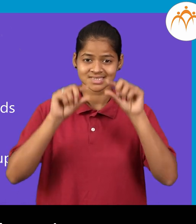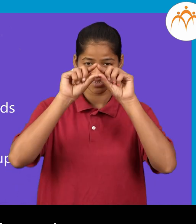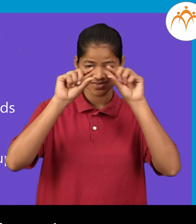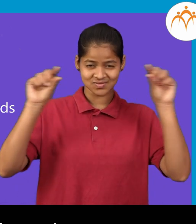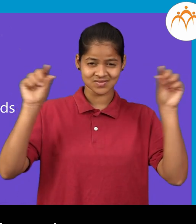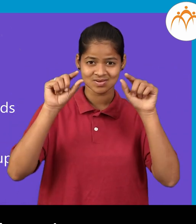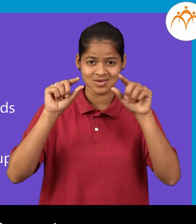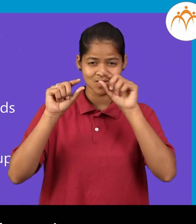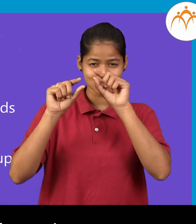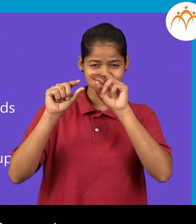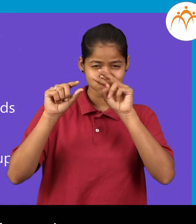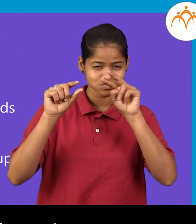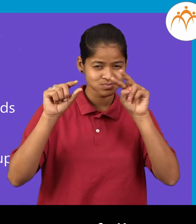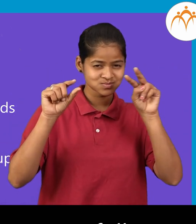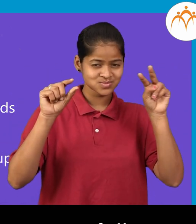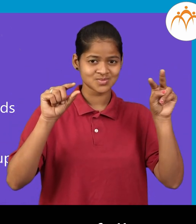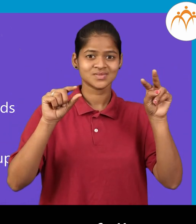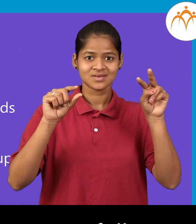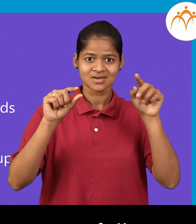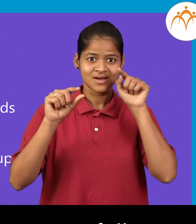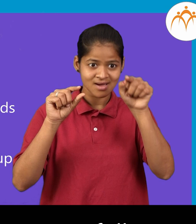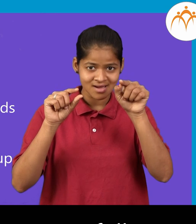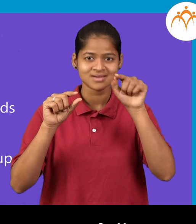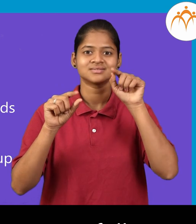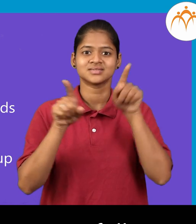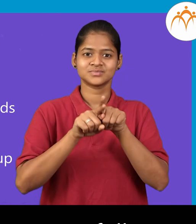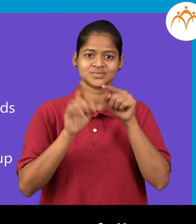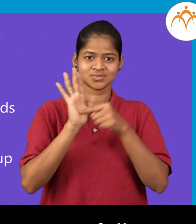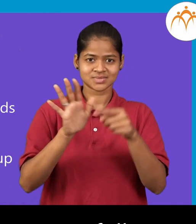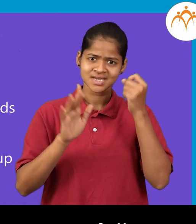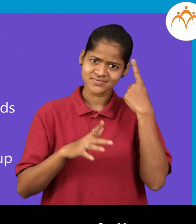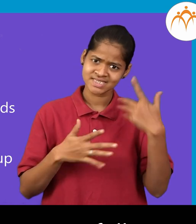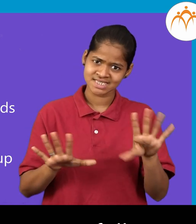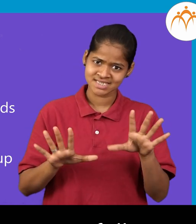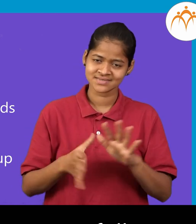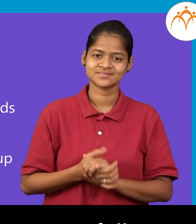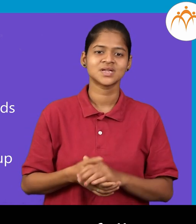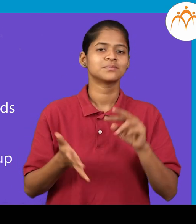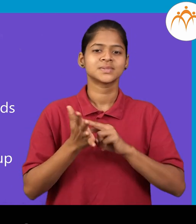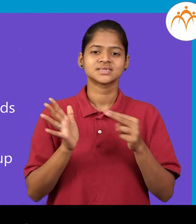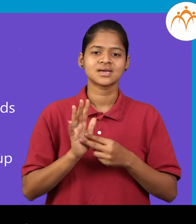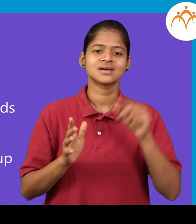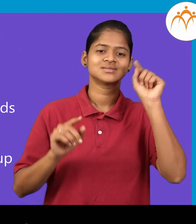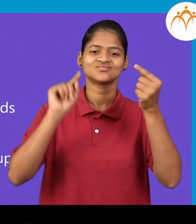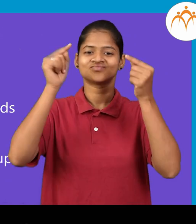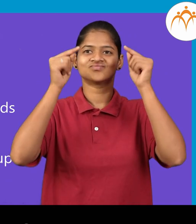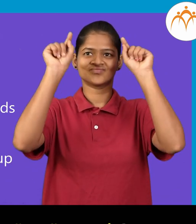sentence. You read the sentences carefully, didn't you? Did you